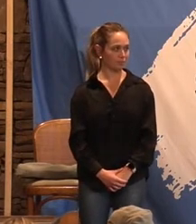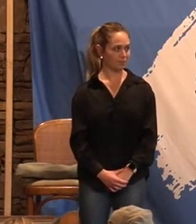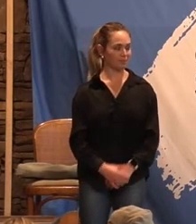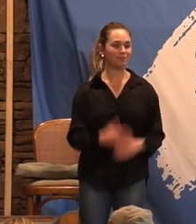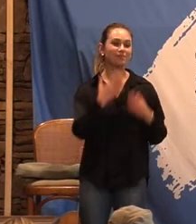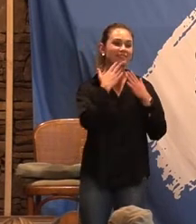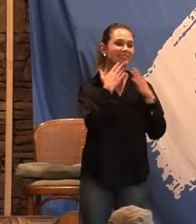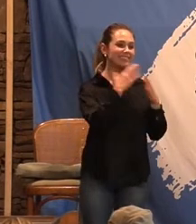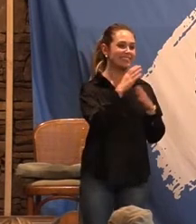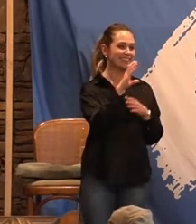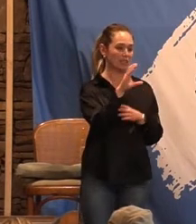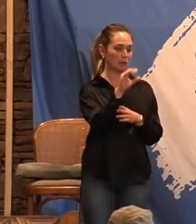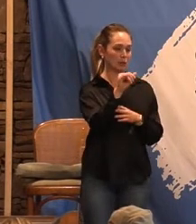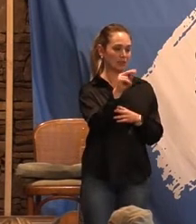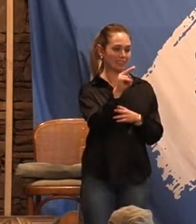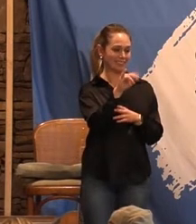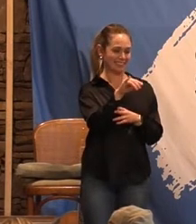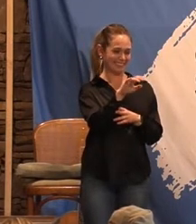Thank you,